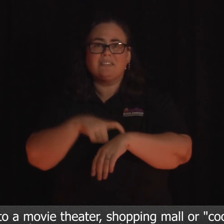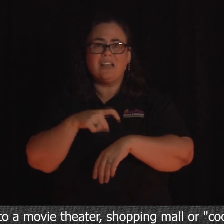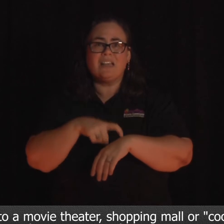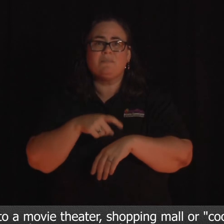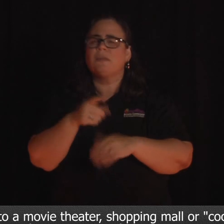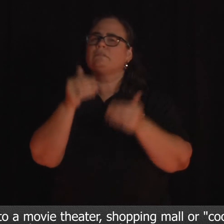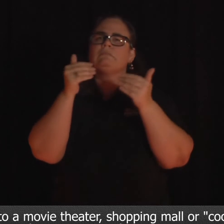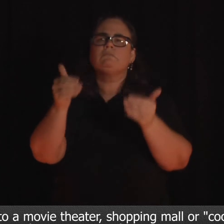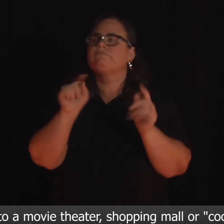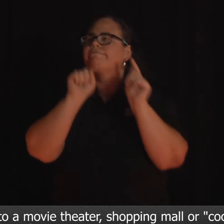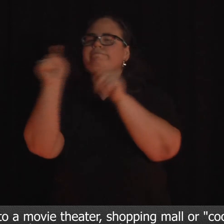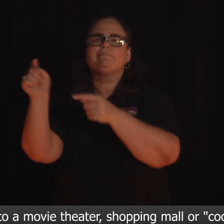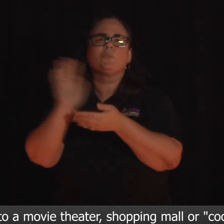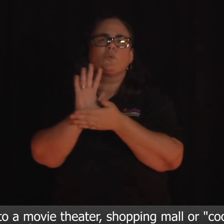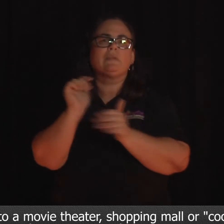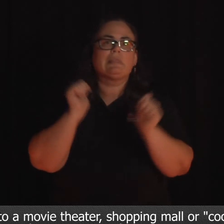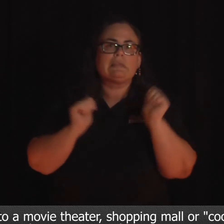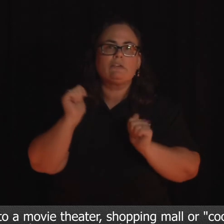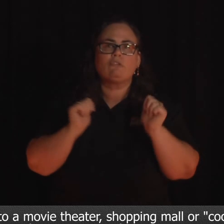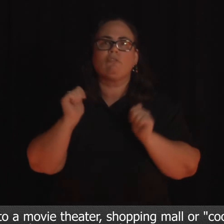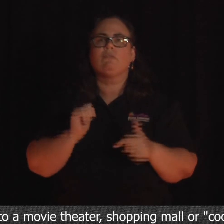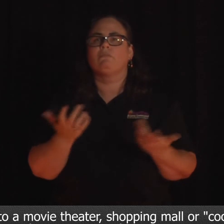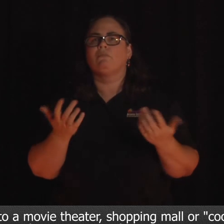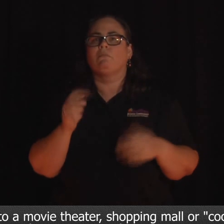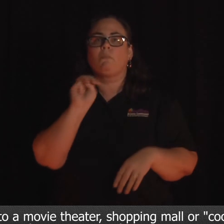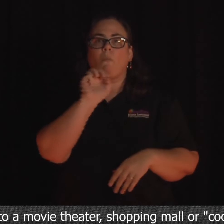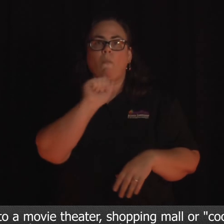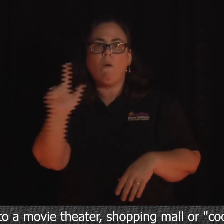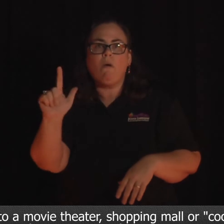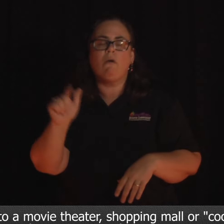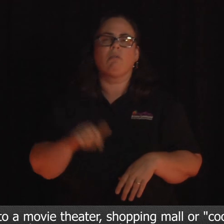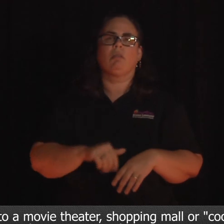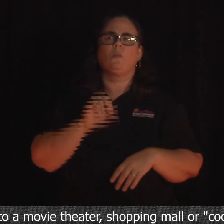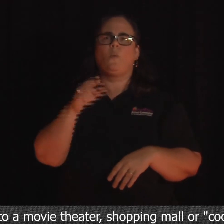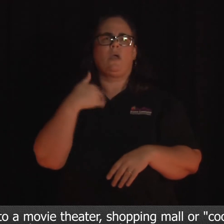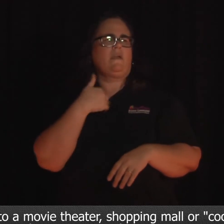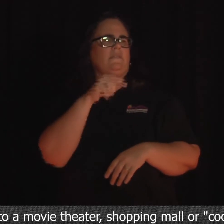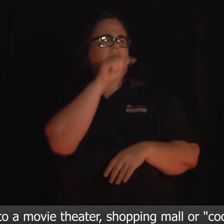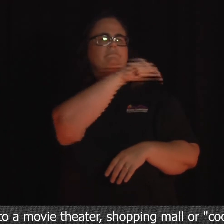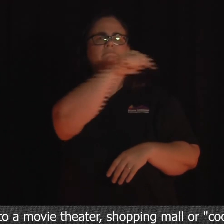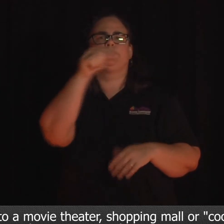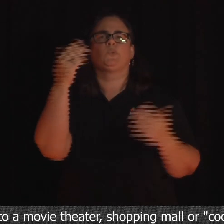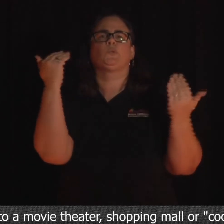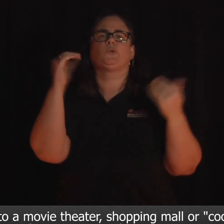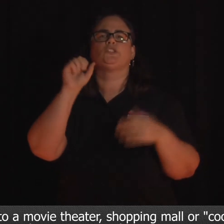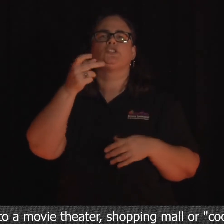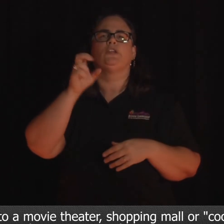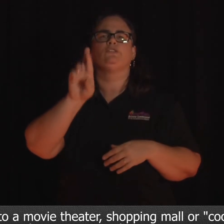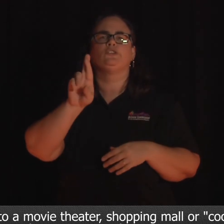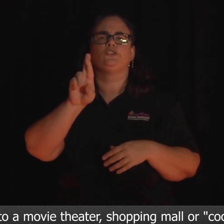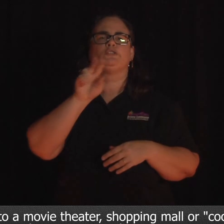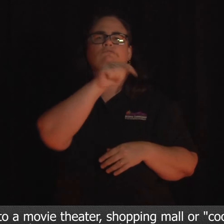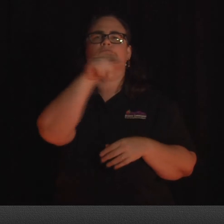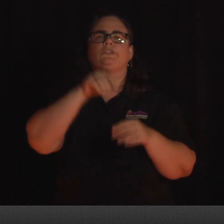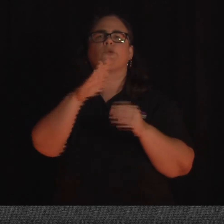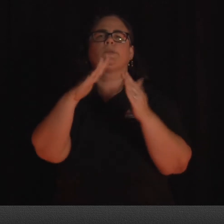time, go to a movie theater, shopping mall, or cooling shelter that may be open in your community.